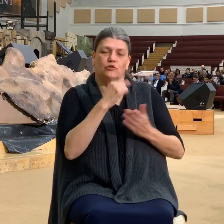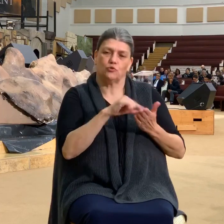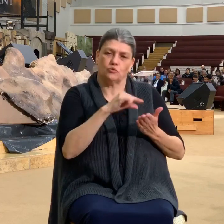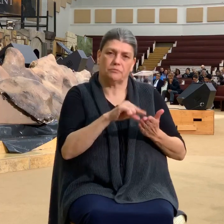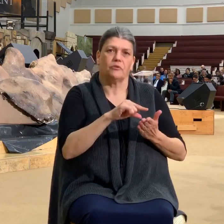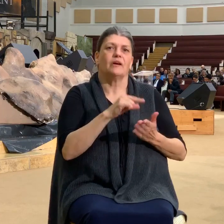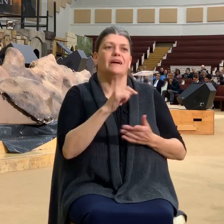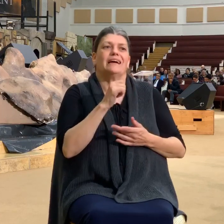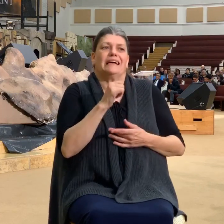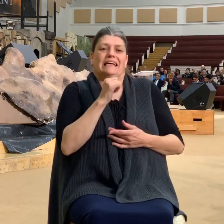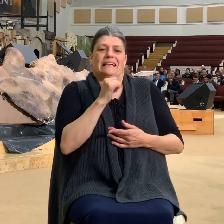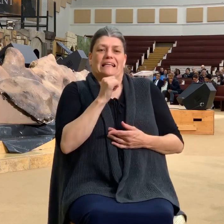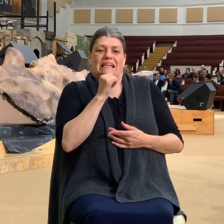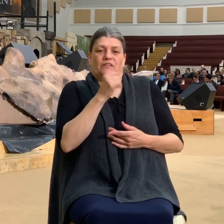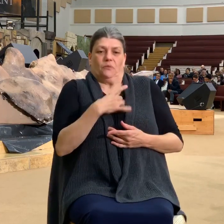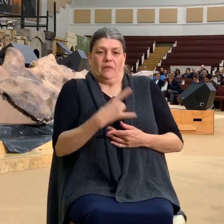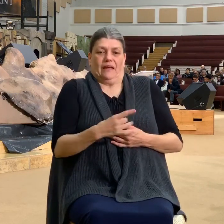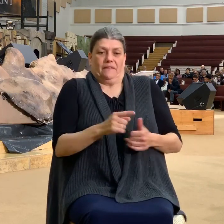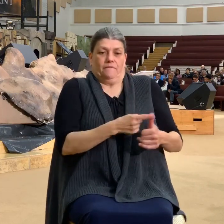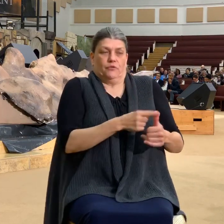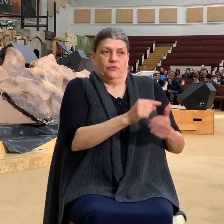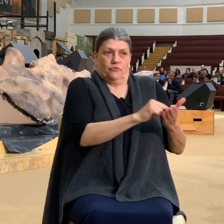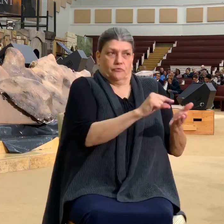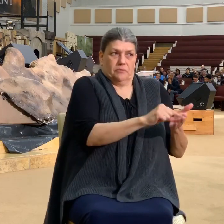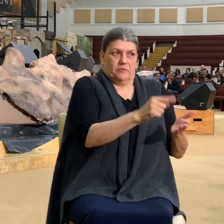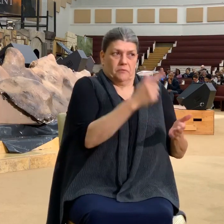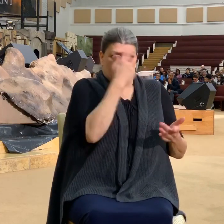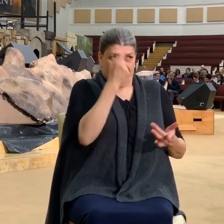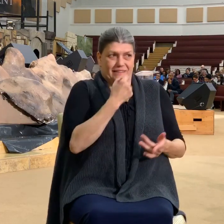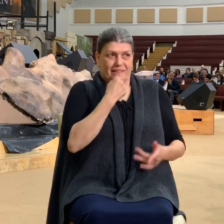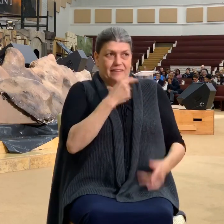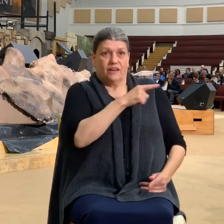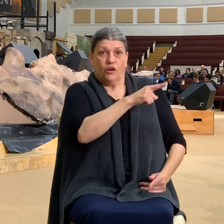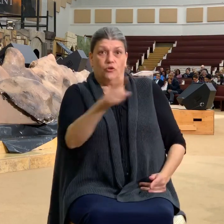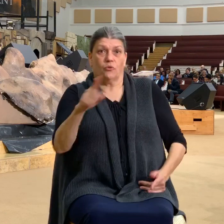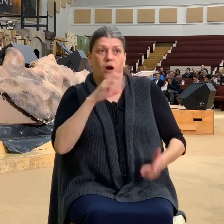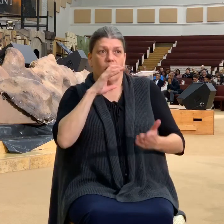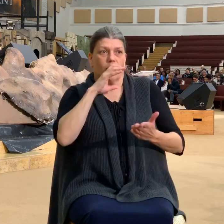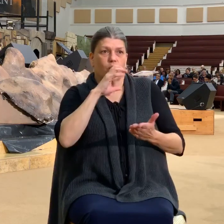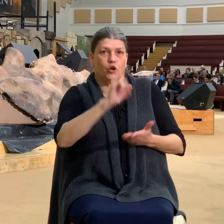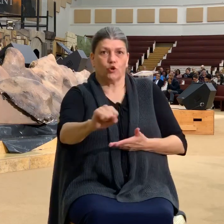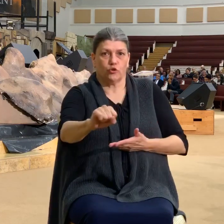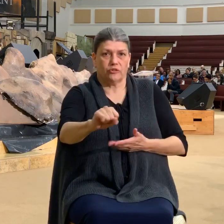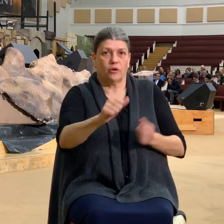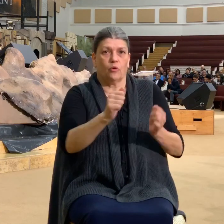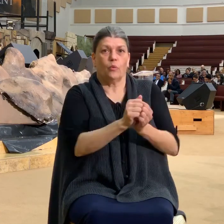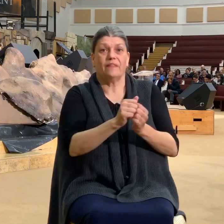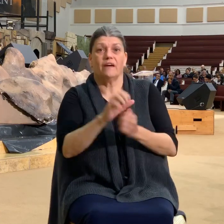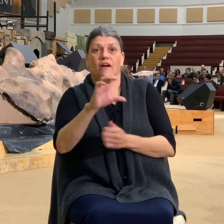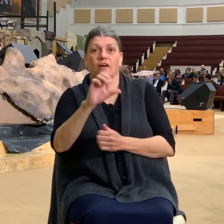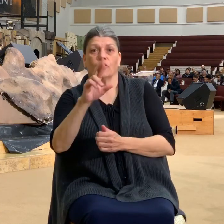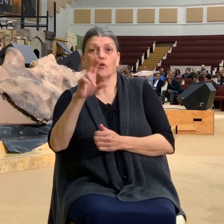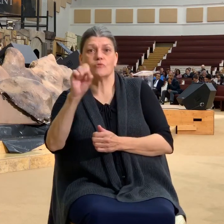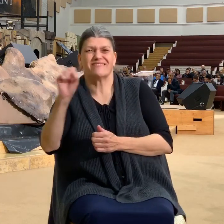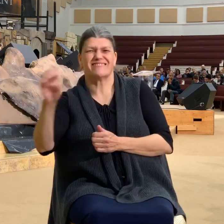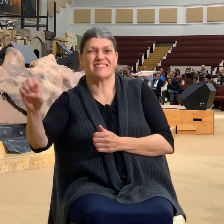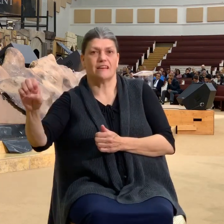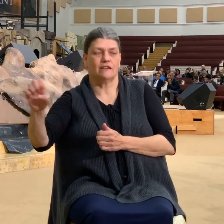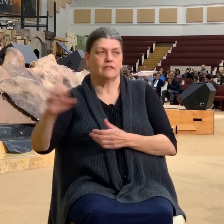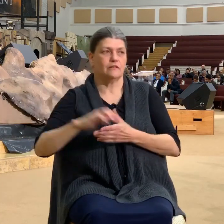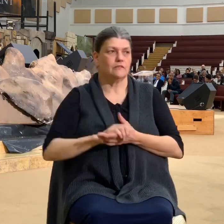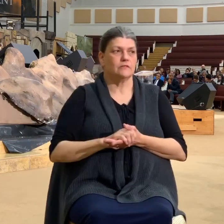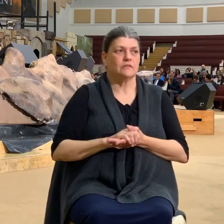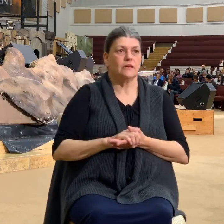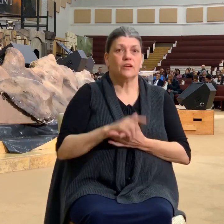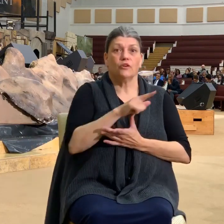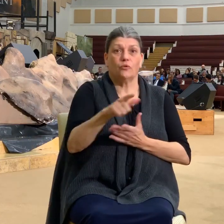the first scripture because it says, you are cursed with a curse. And then it says, for